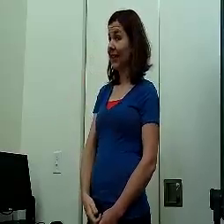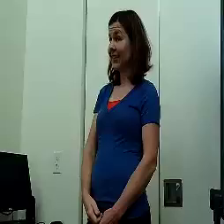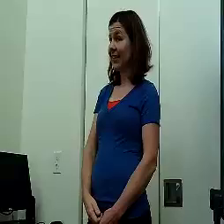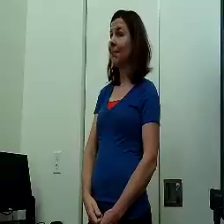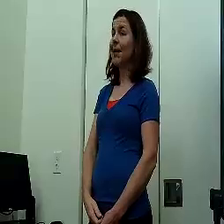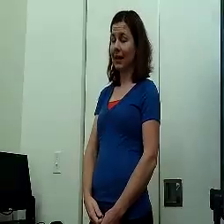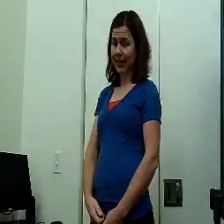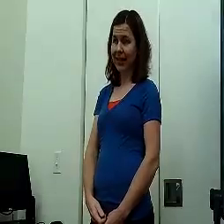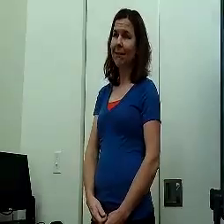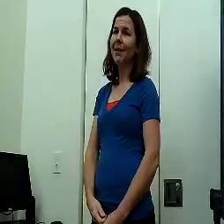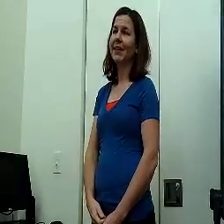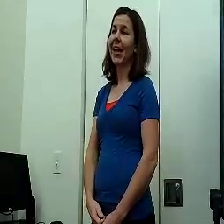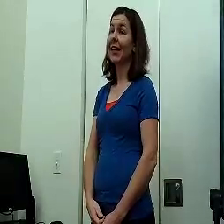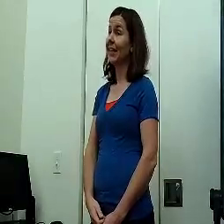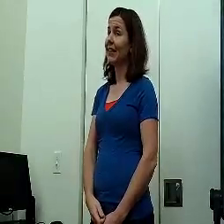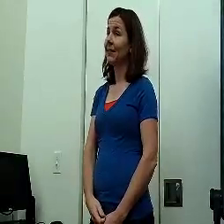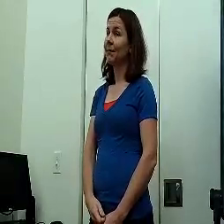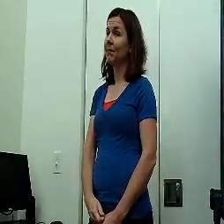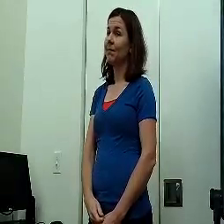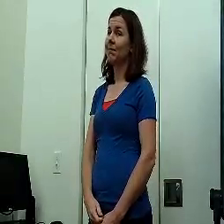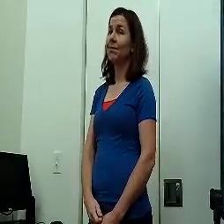Make. Make, yep, and sign in?